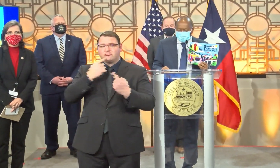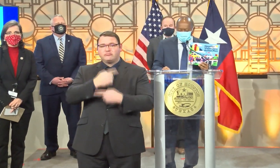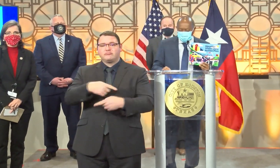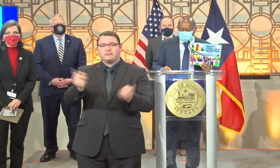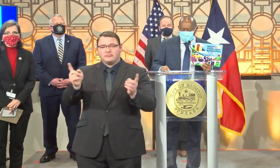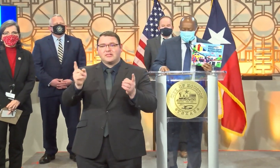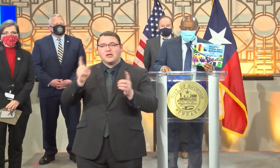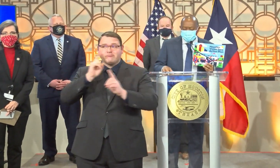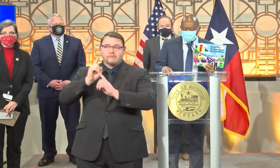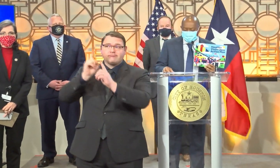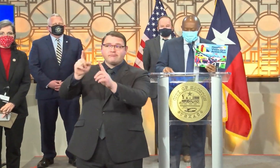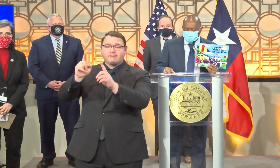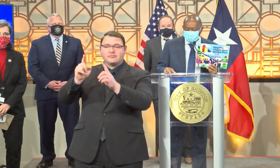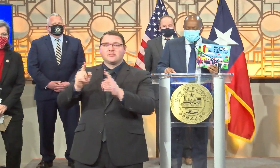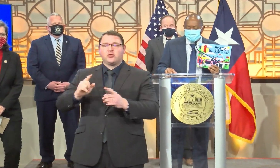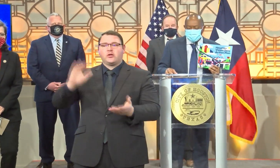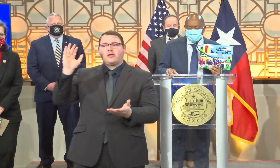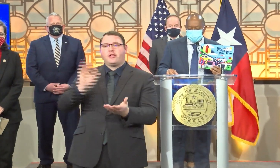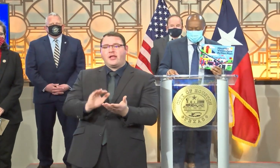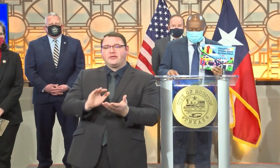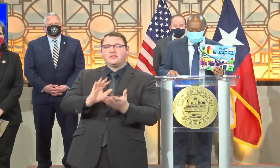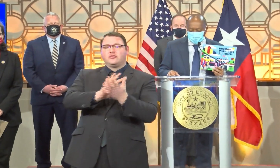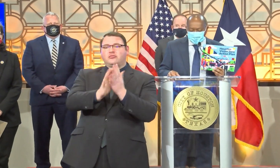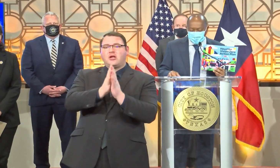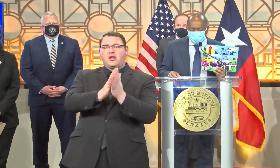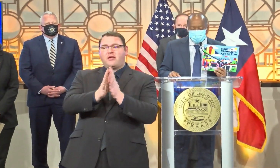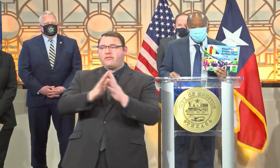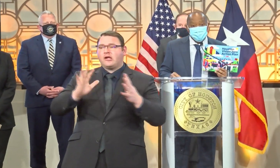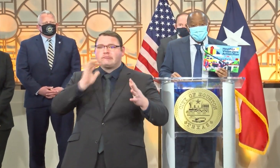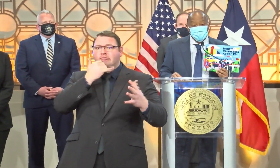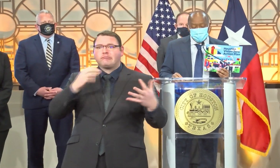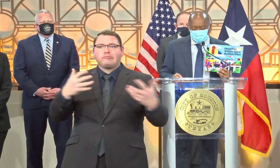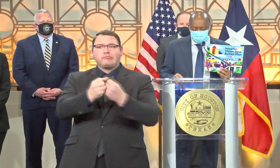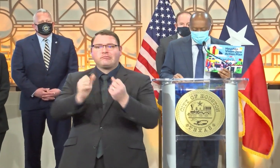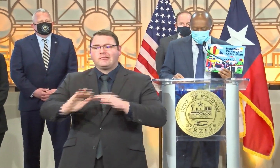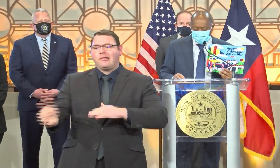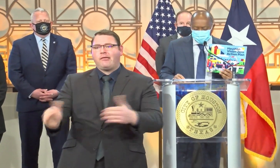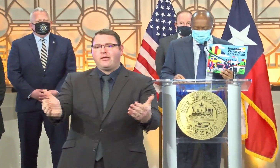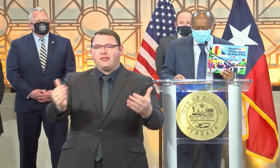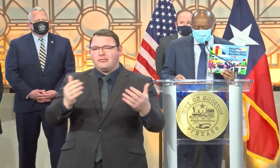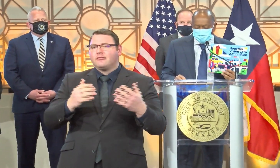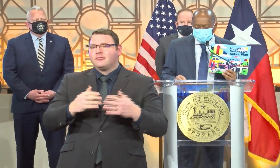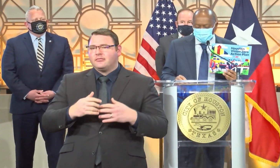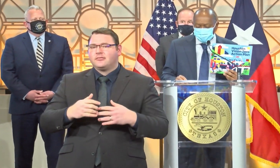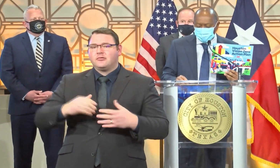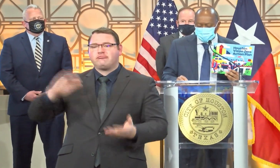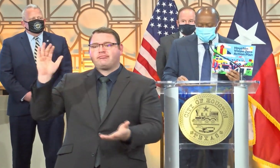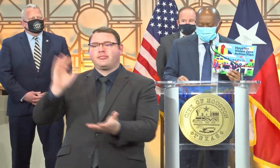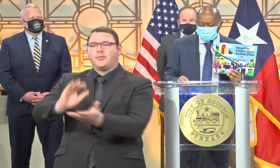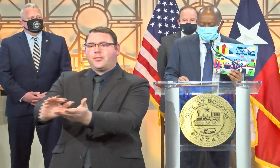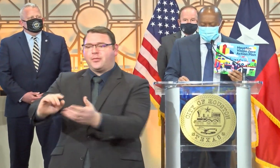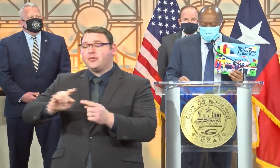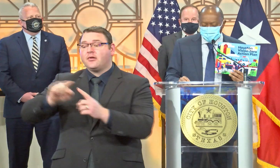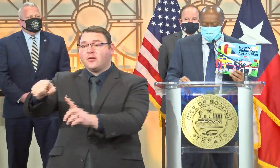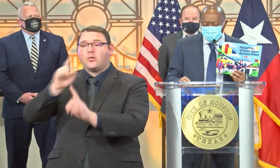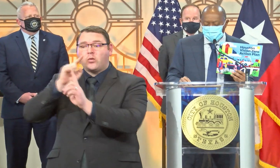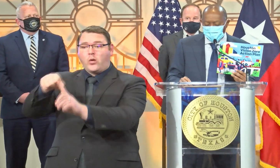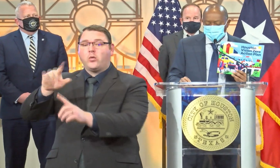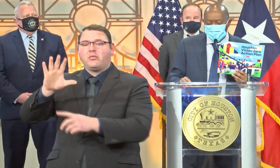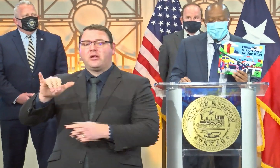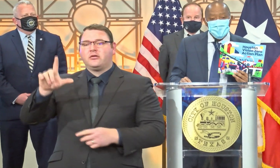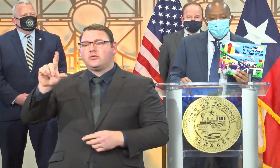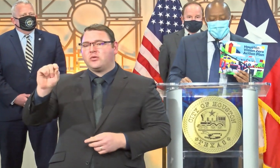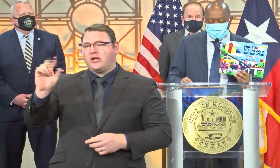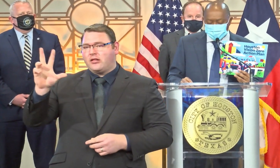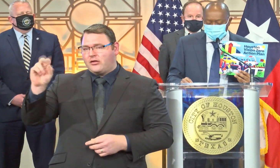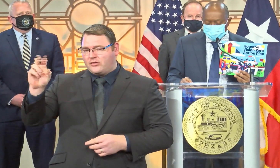a strategy to end traffic deaths and serious injuries in Houston by 2030 and improve mobility for everyone who